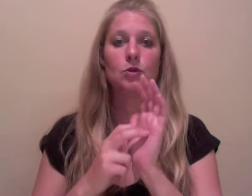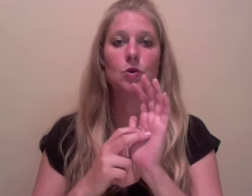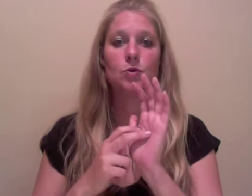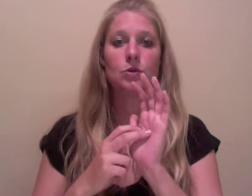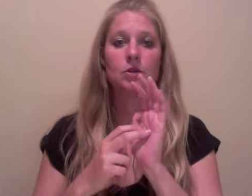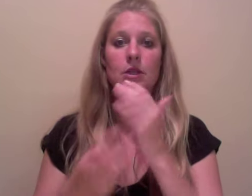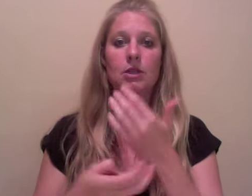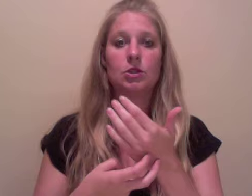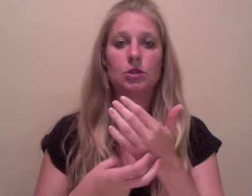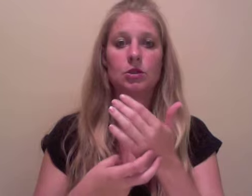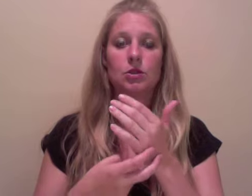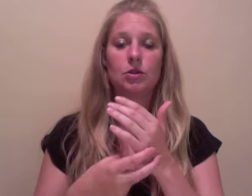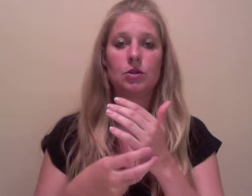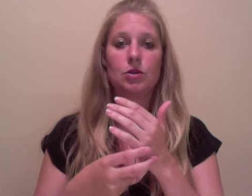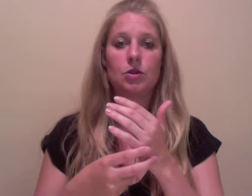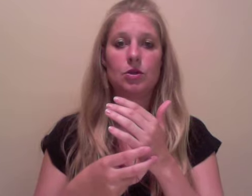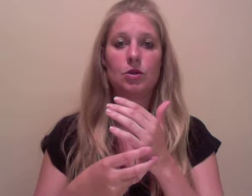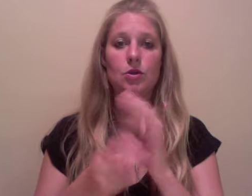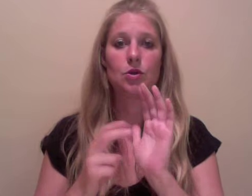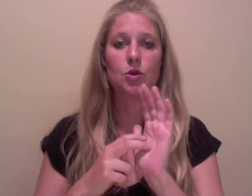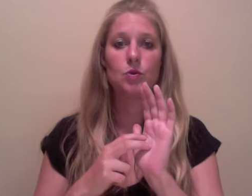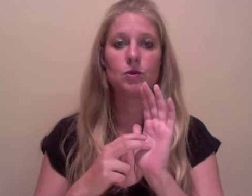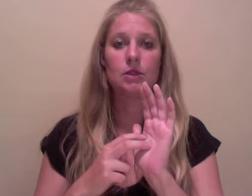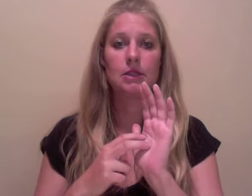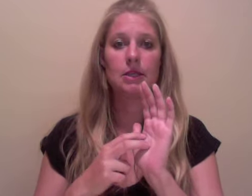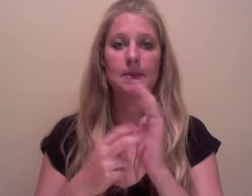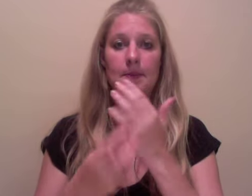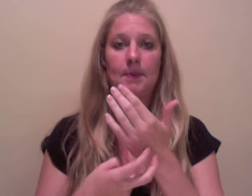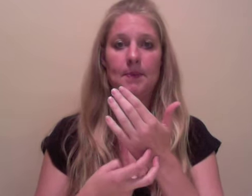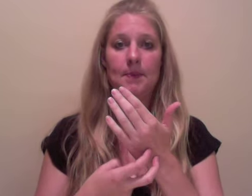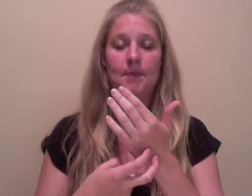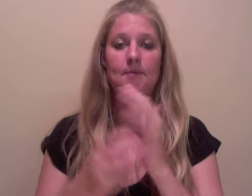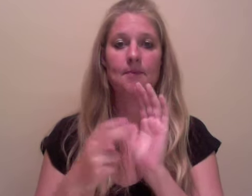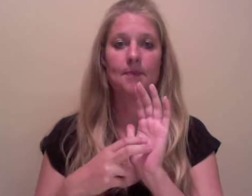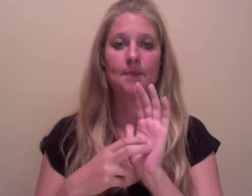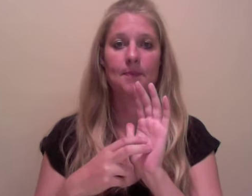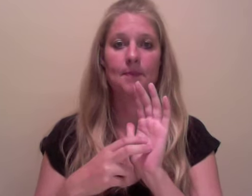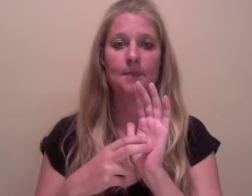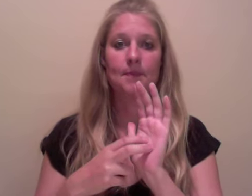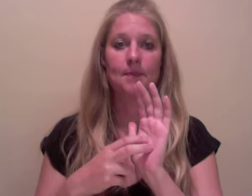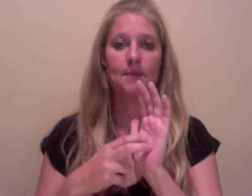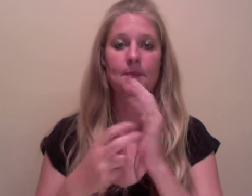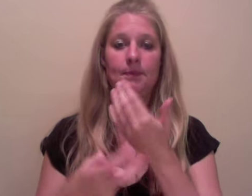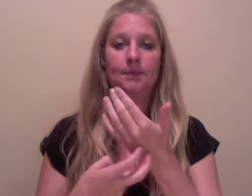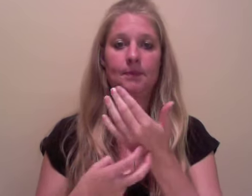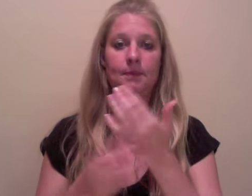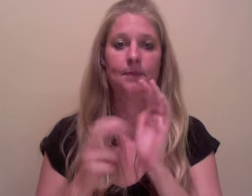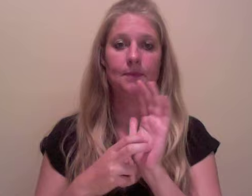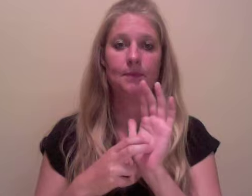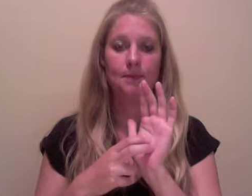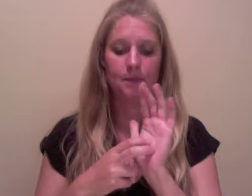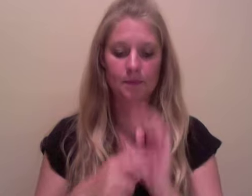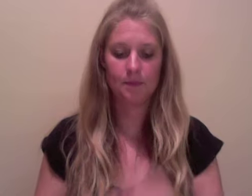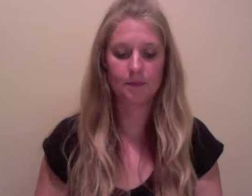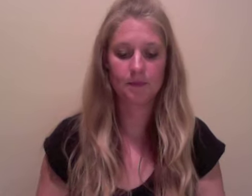You start with the back of your hand to the front of your hand, and your right hand or your dominant hand is the one that has the